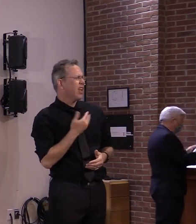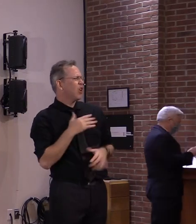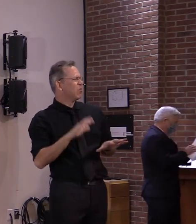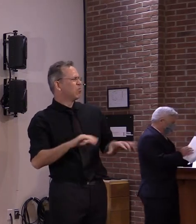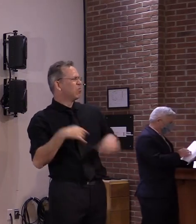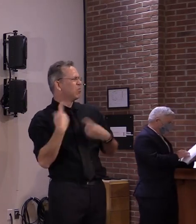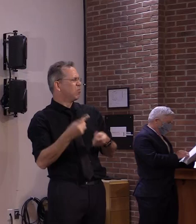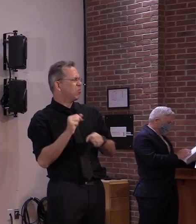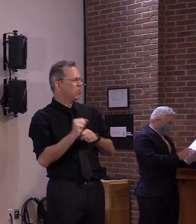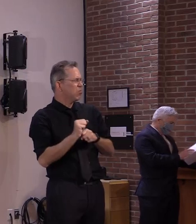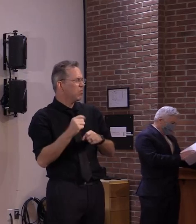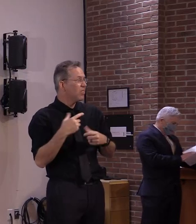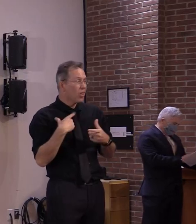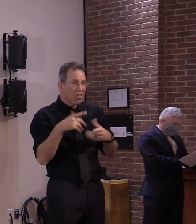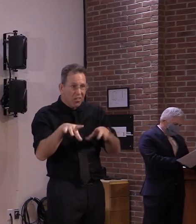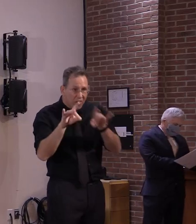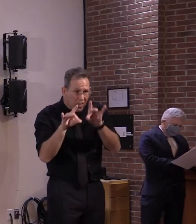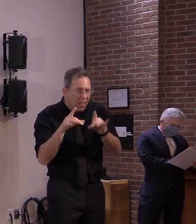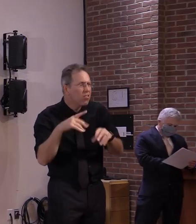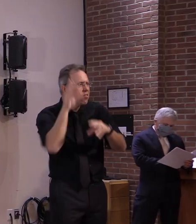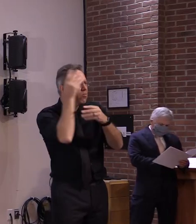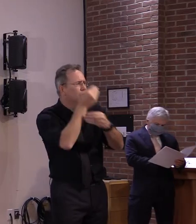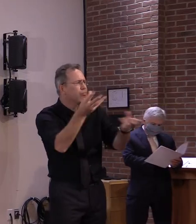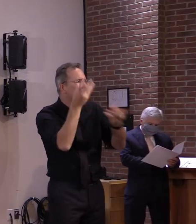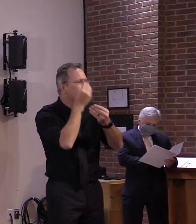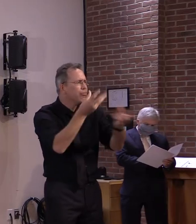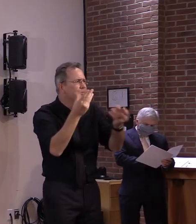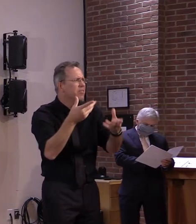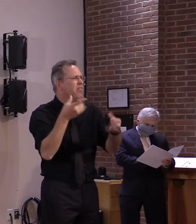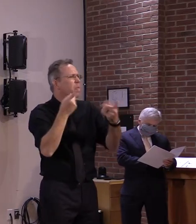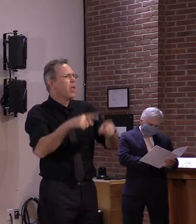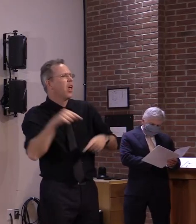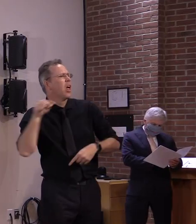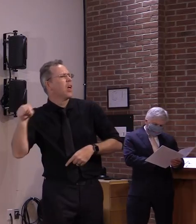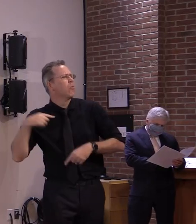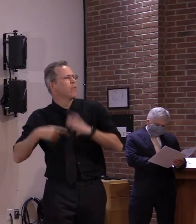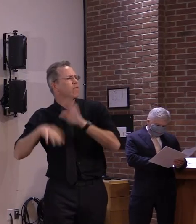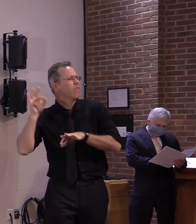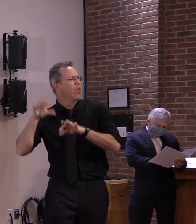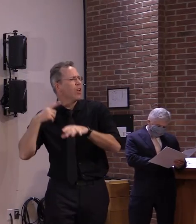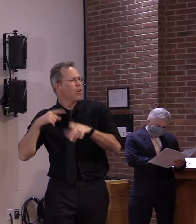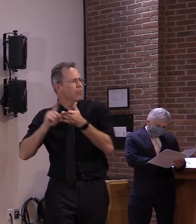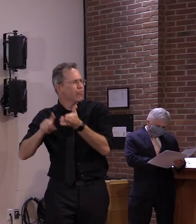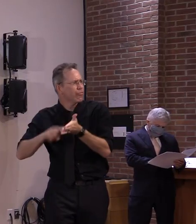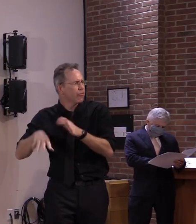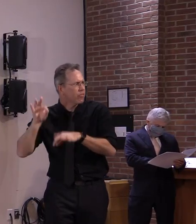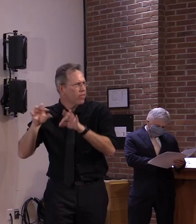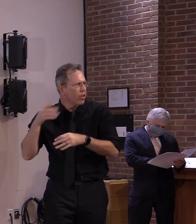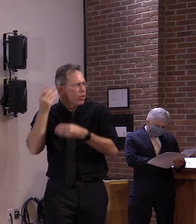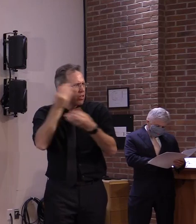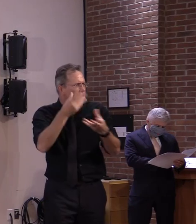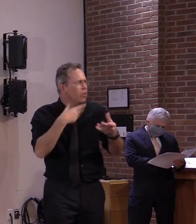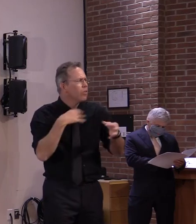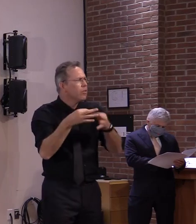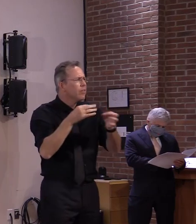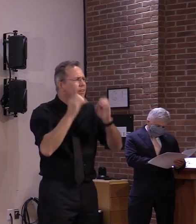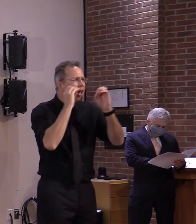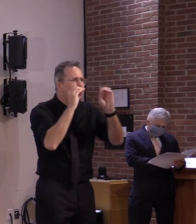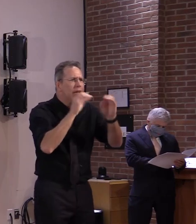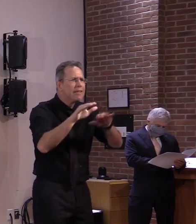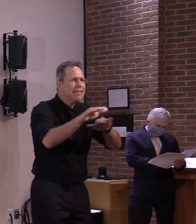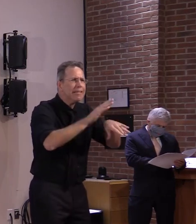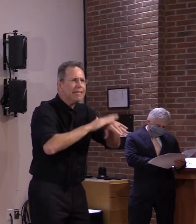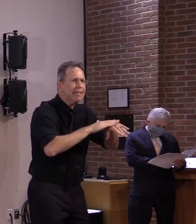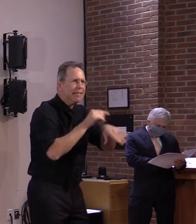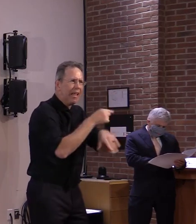know that there's a lot going on at any point in time, but they, none of these qualify for a true